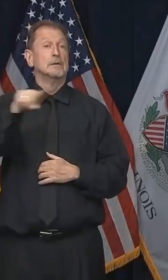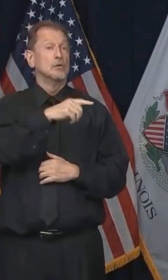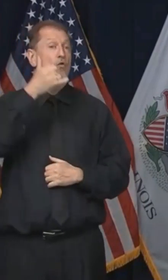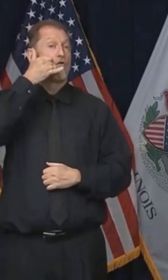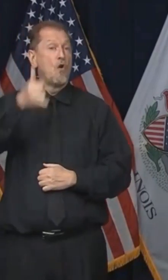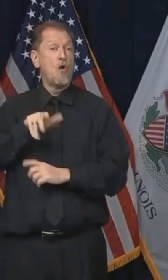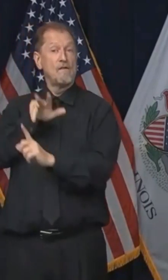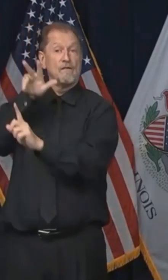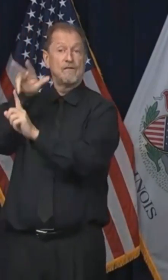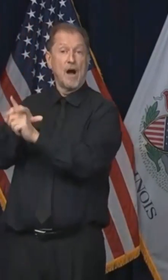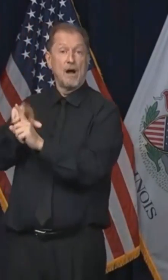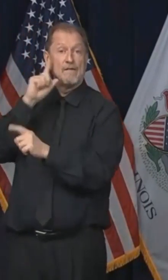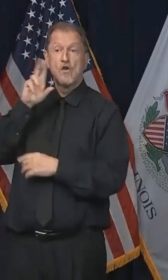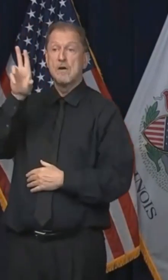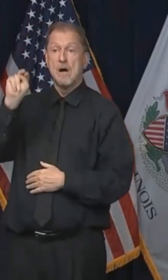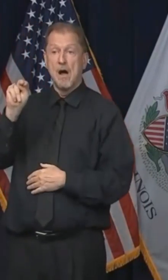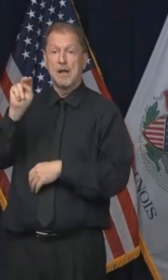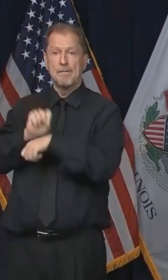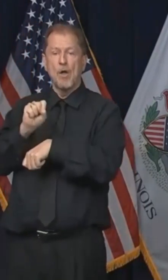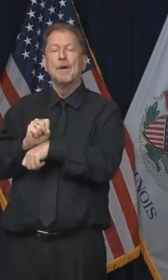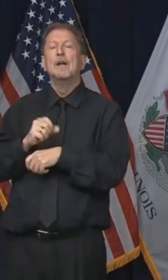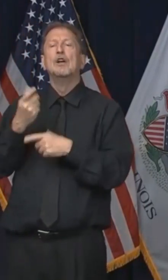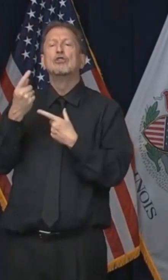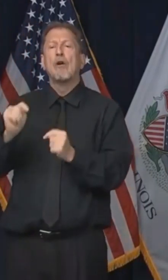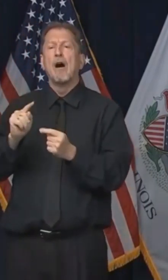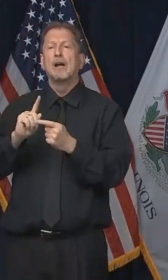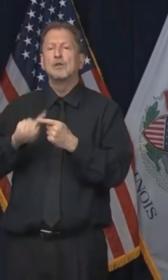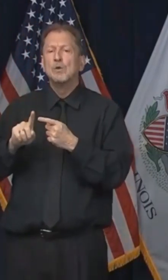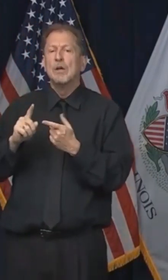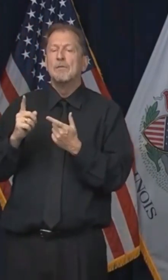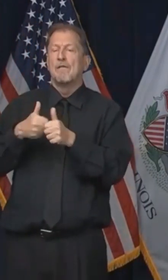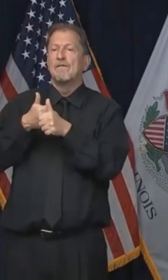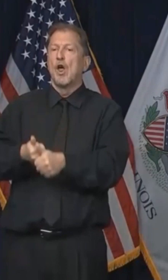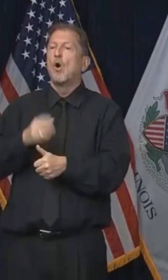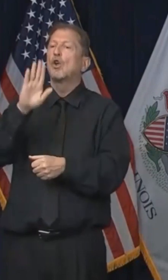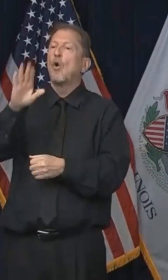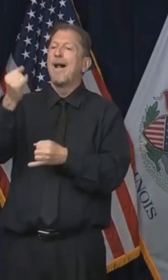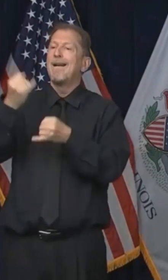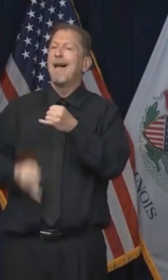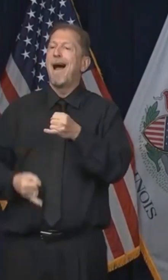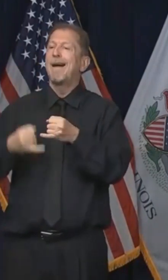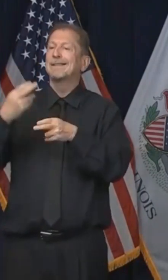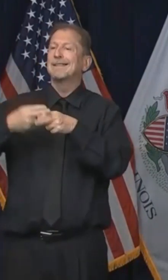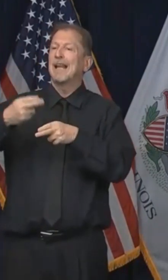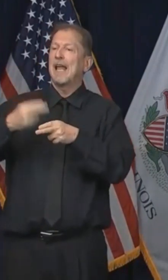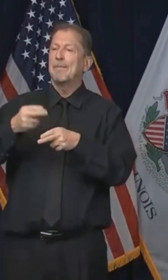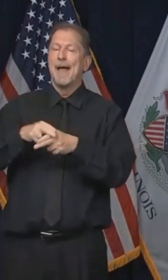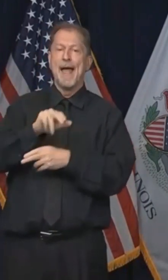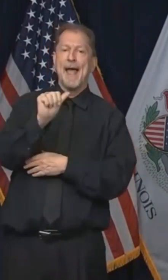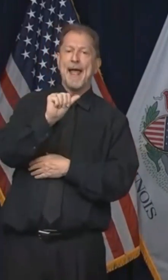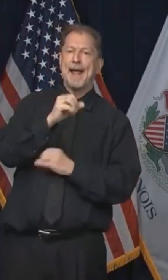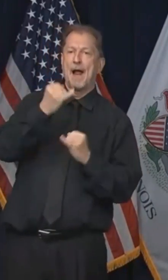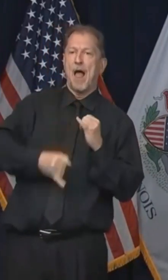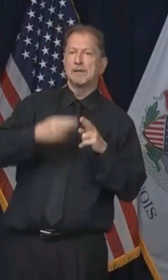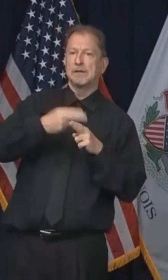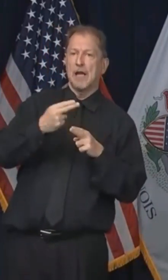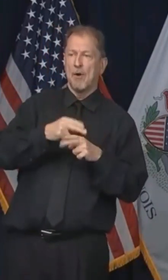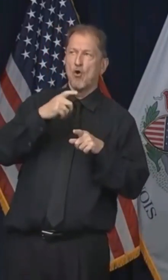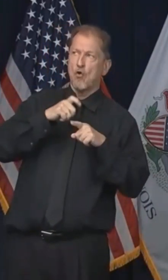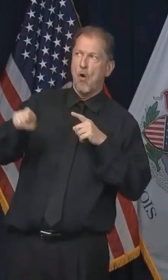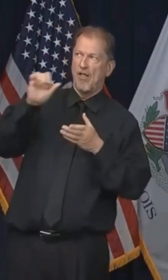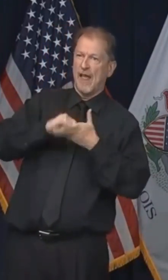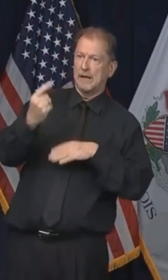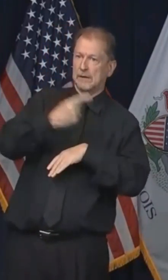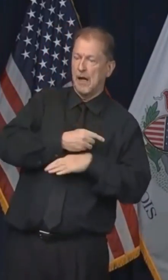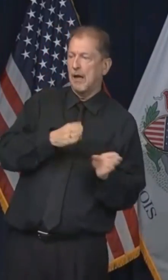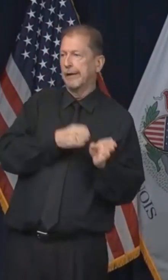to segment themselves by the first letter of their last name, to call on certain days and certain hours and so on. We're trying